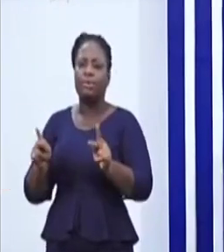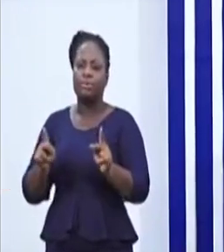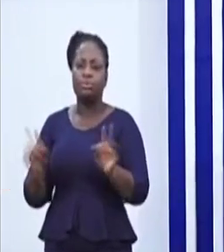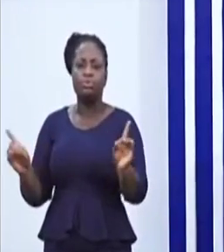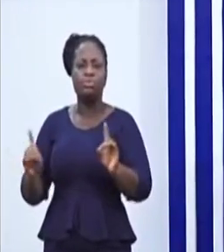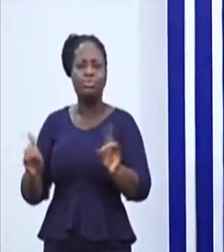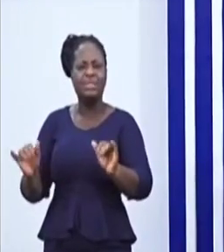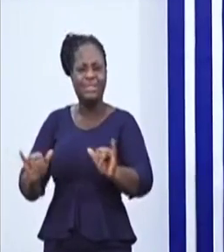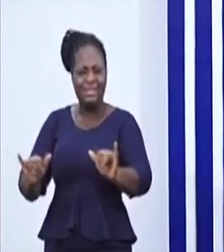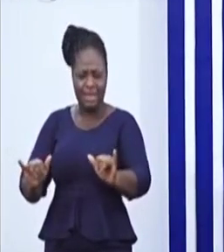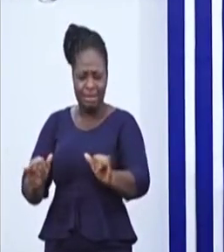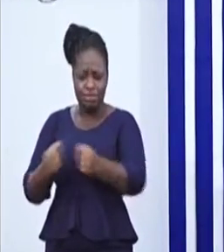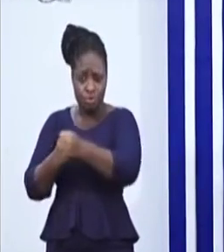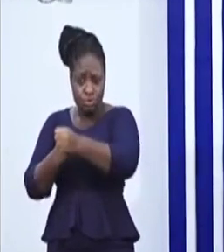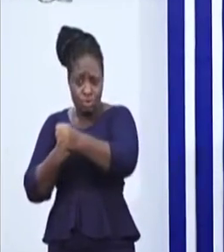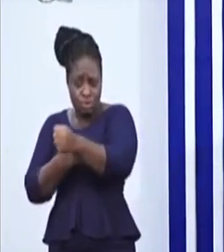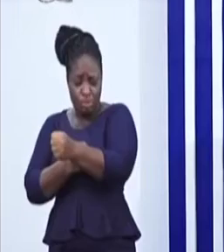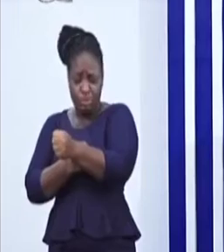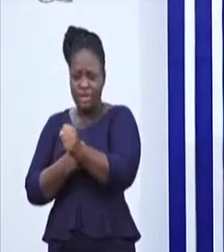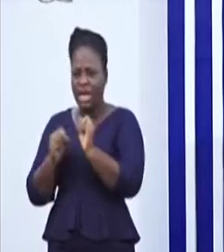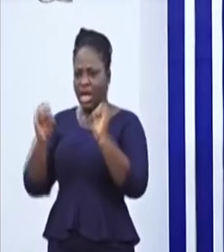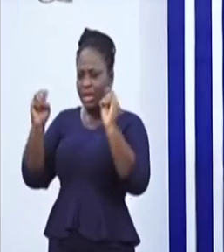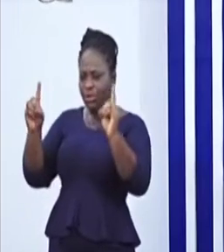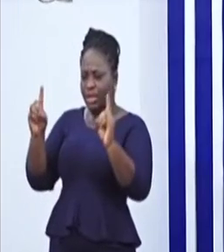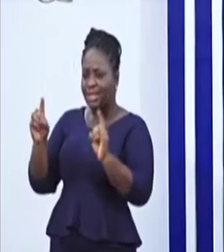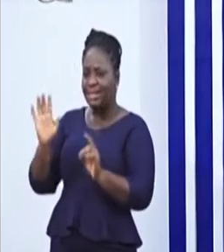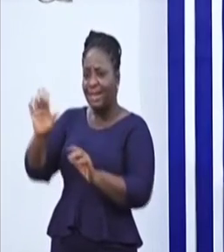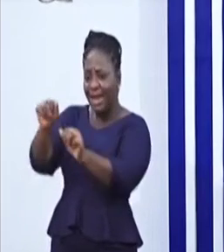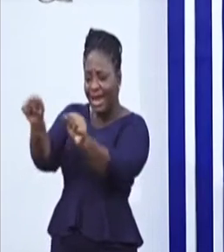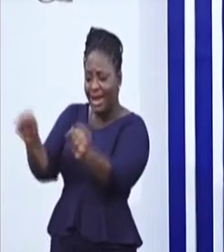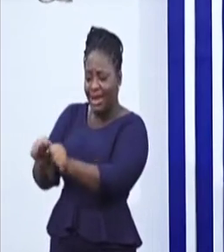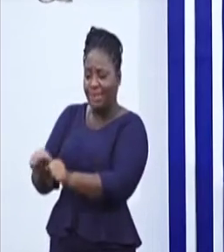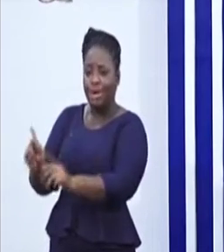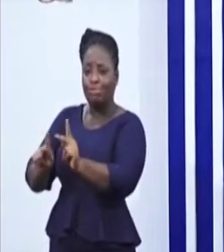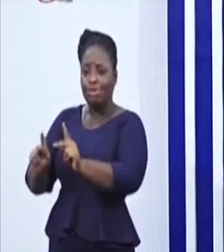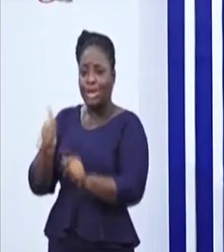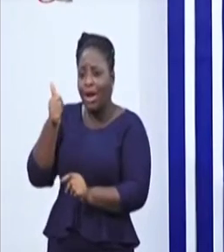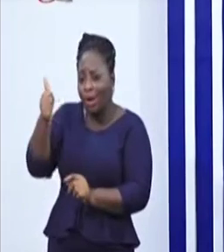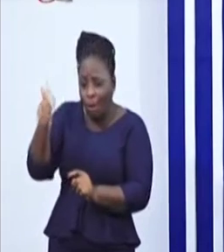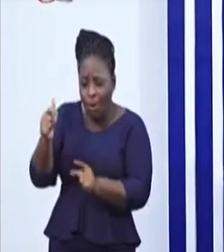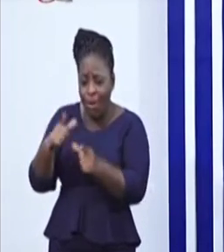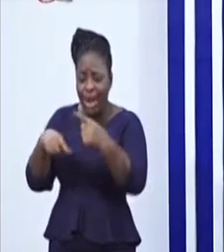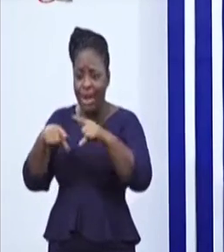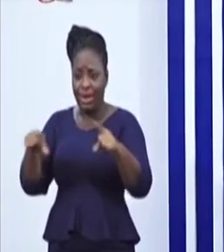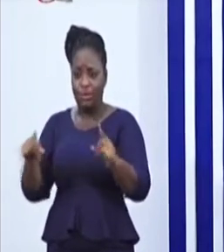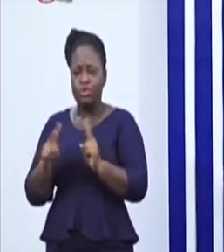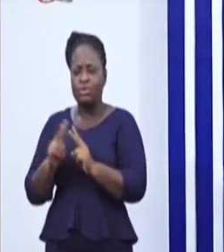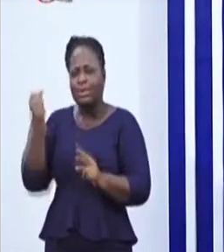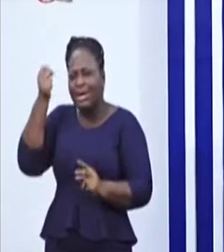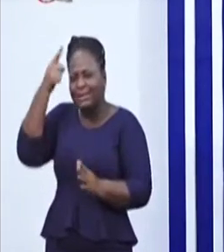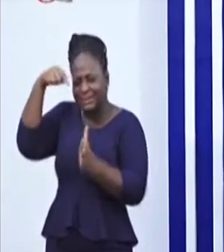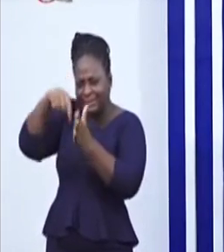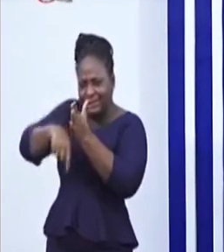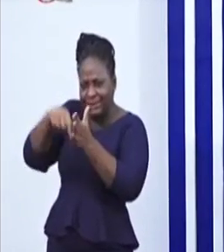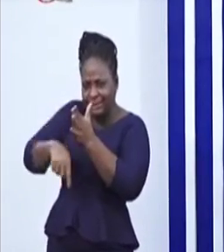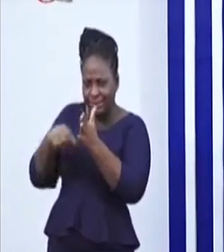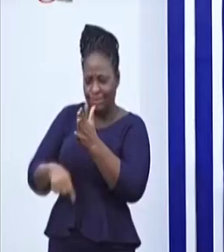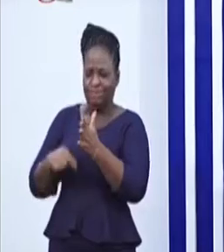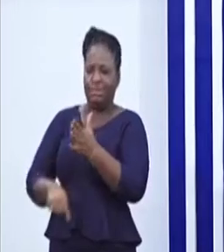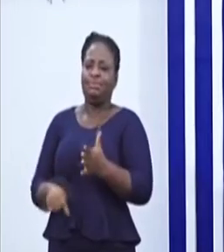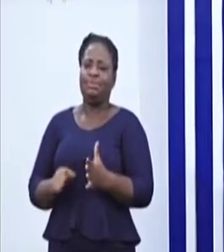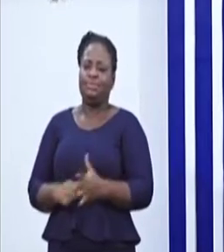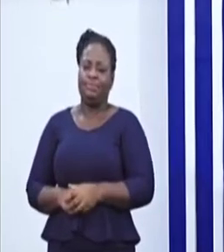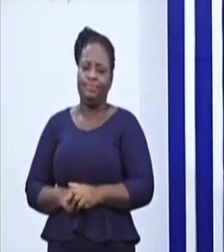to enable them support in educating their subjects to stem the spread of the disease in their various